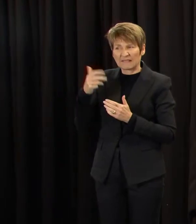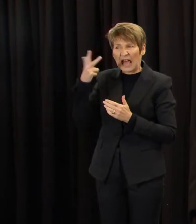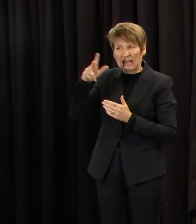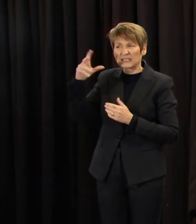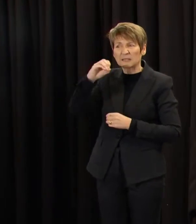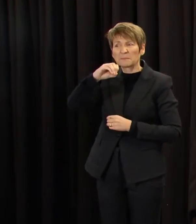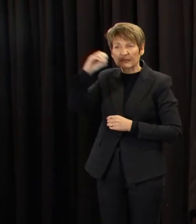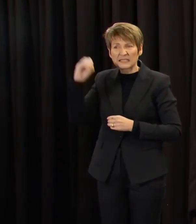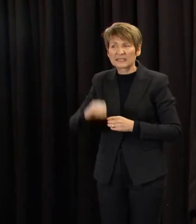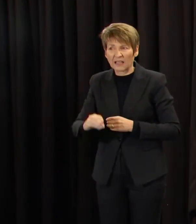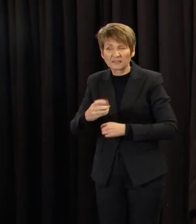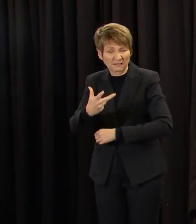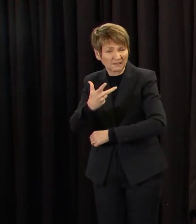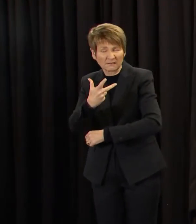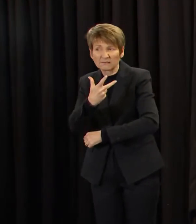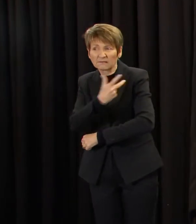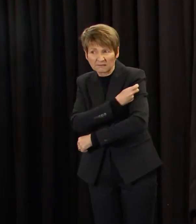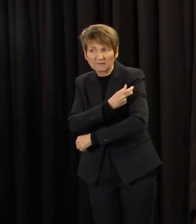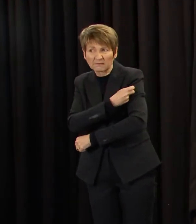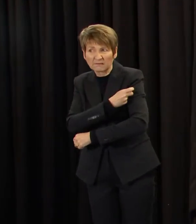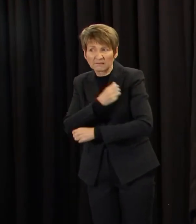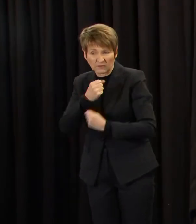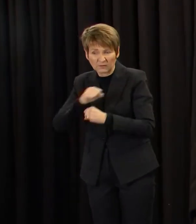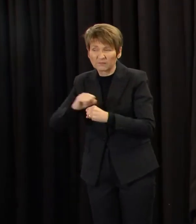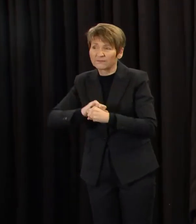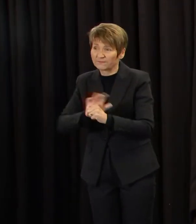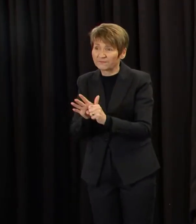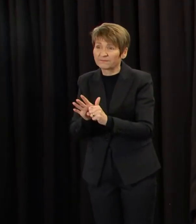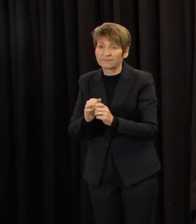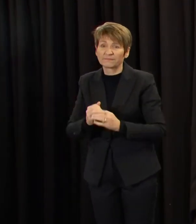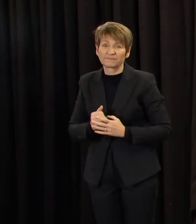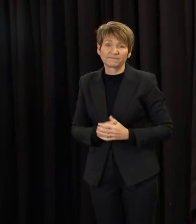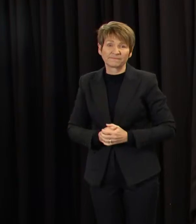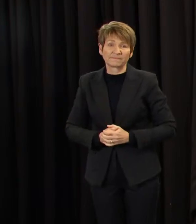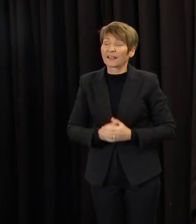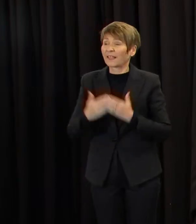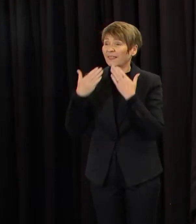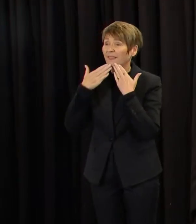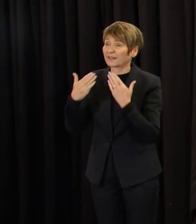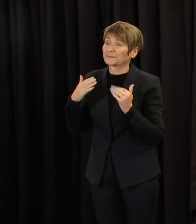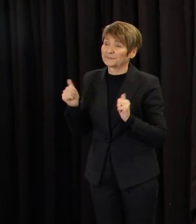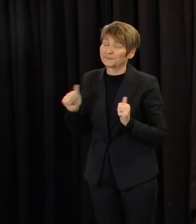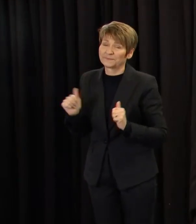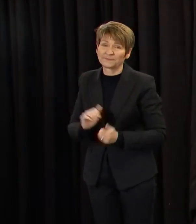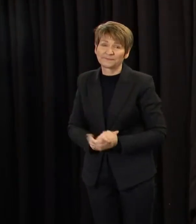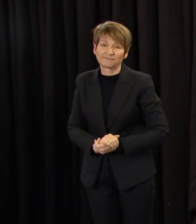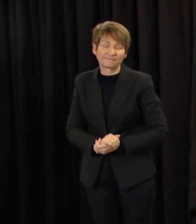we all need to do everything we can to get that done. Okay, great. Thank you all very much. Thank you.